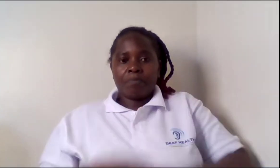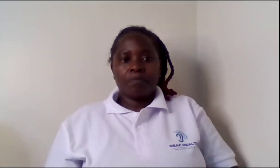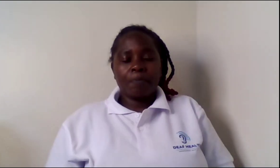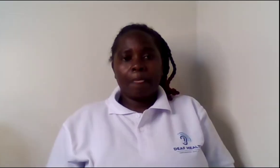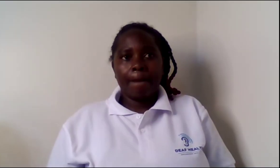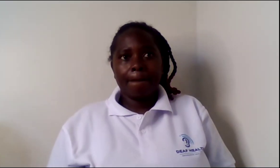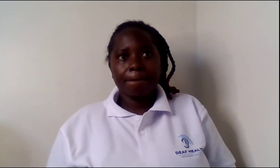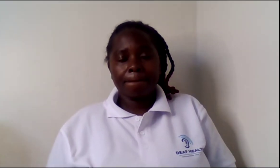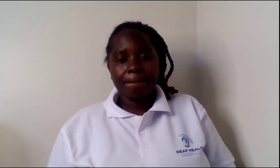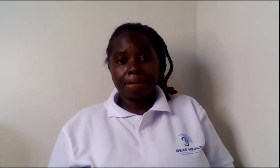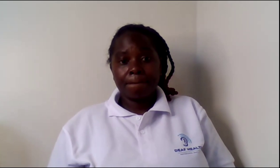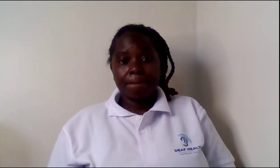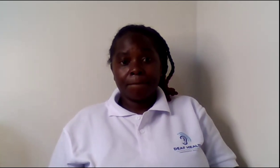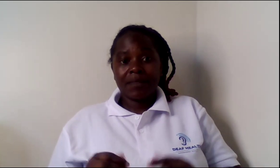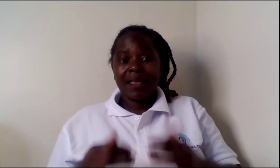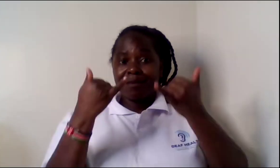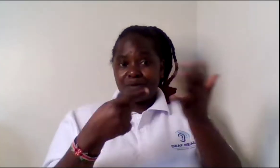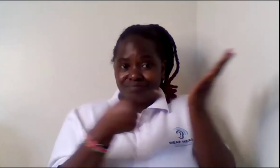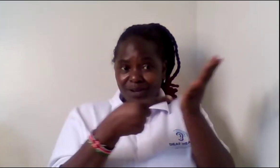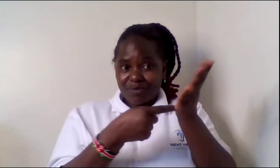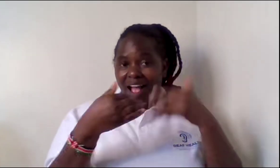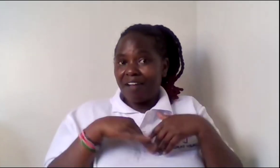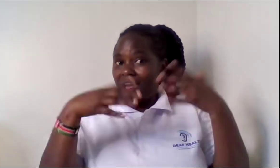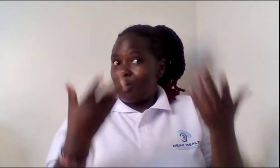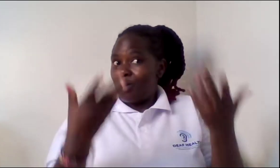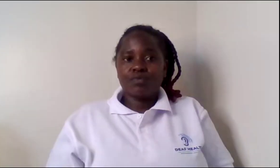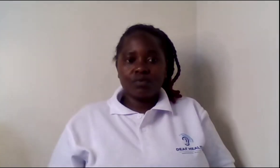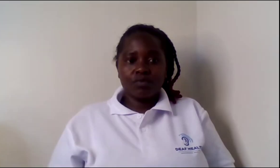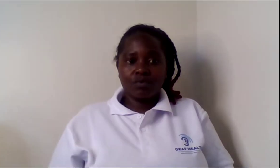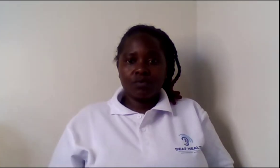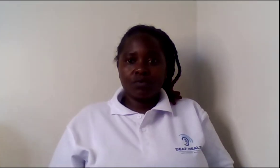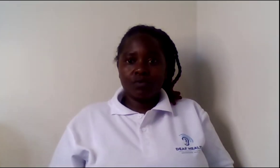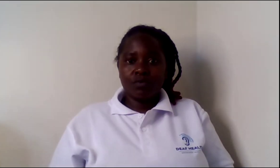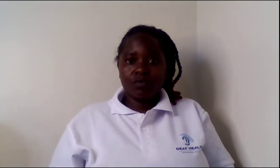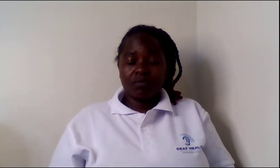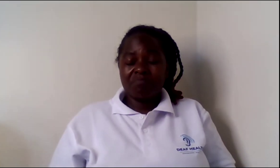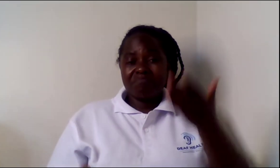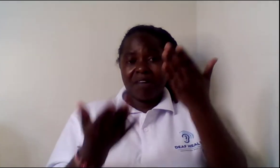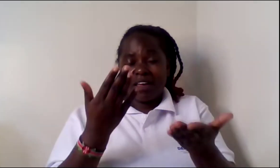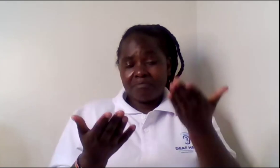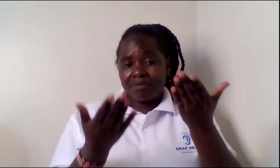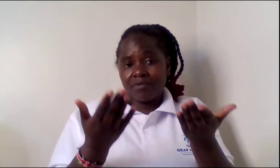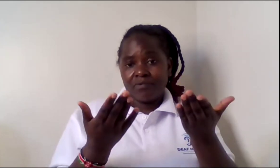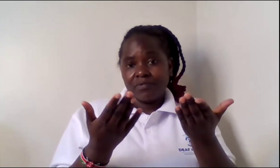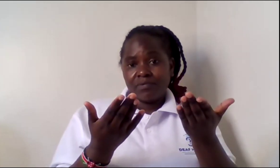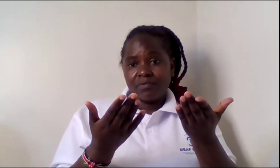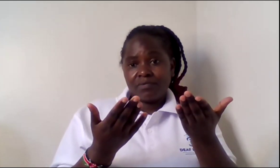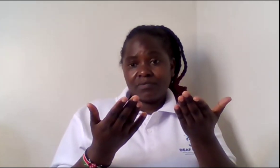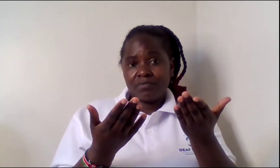With the technology that we have these days, as long as there's something we do call viral